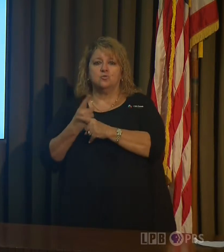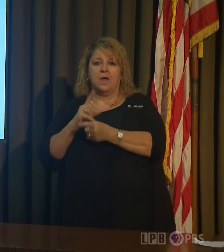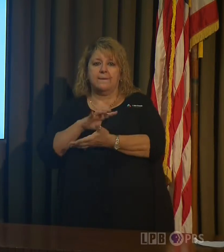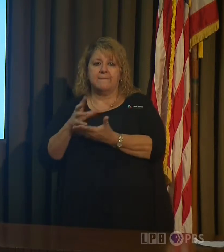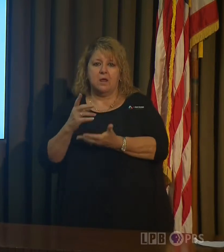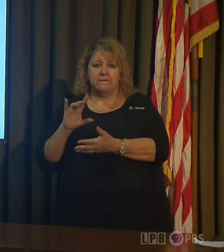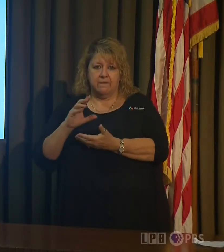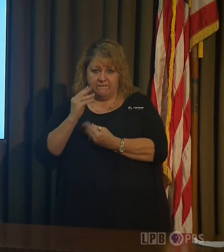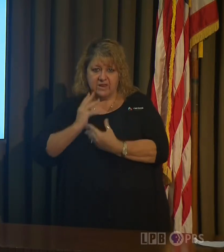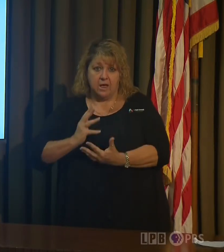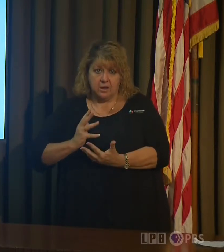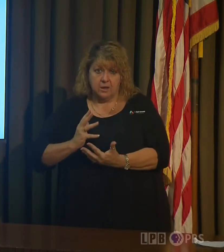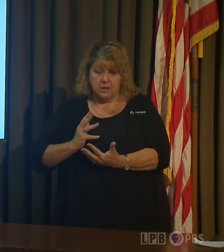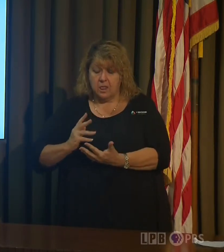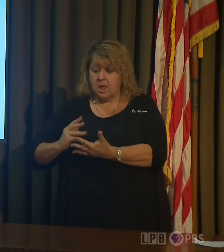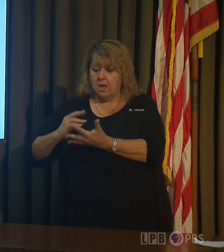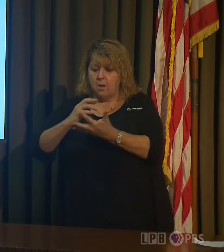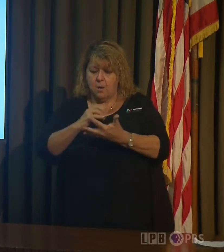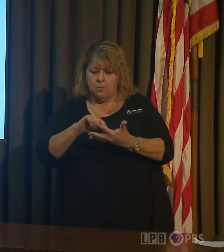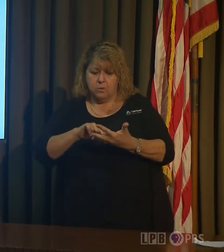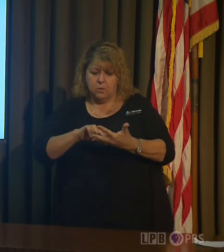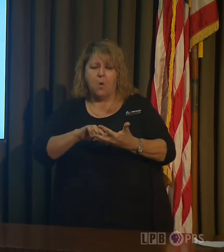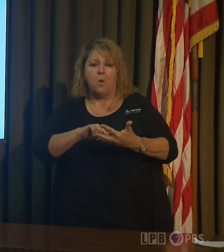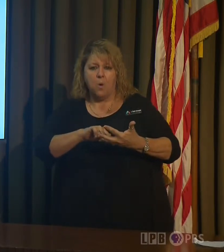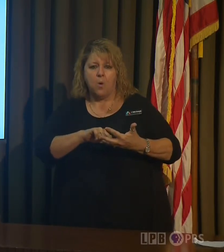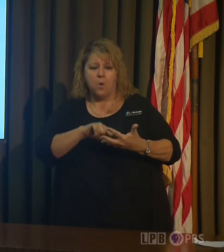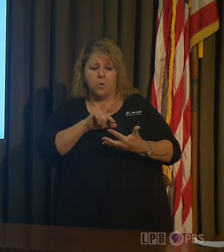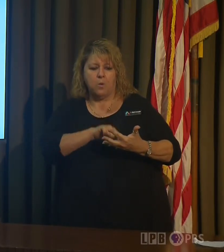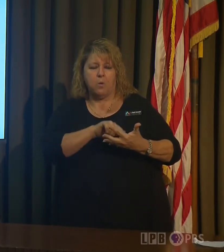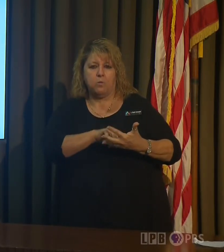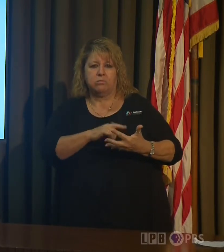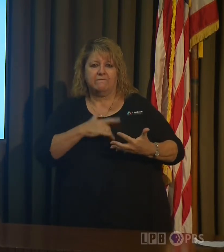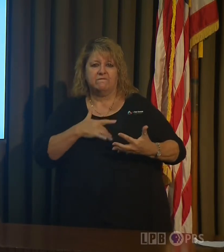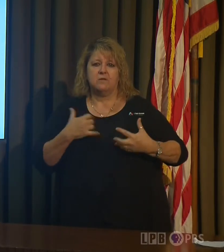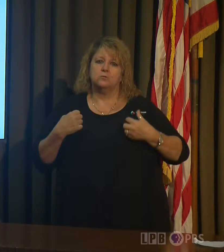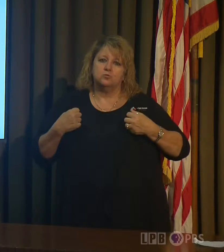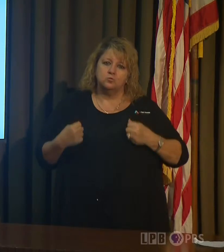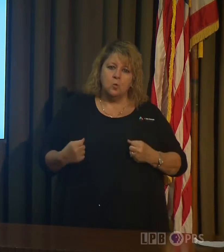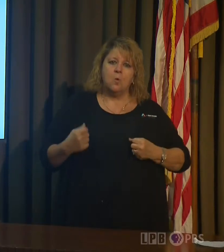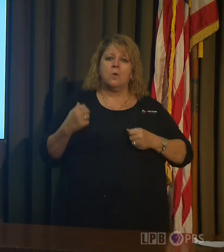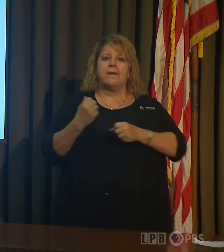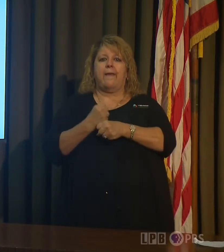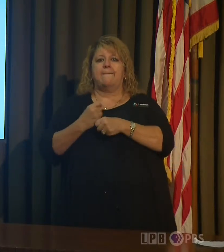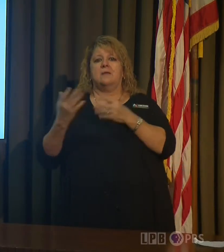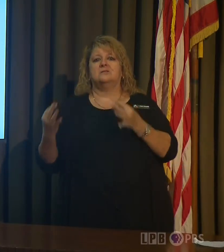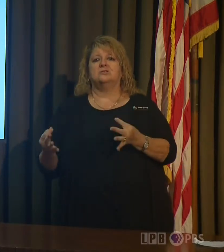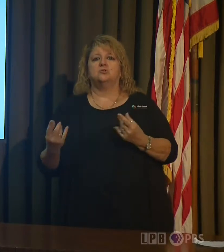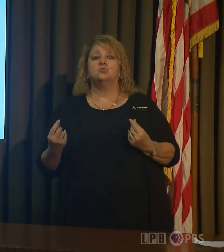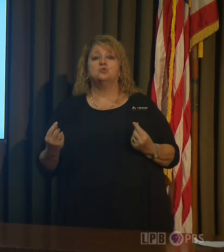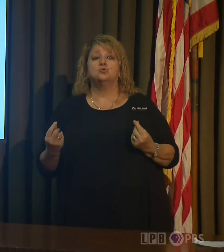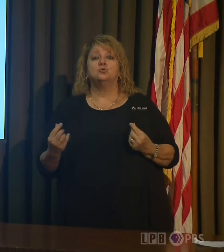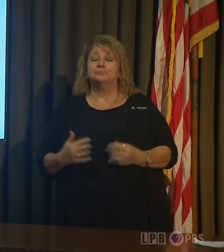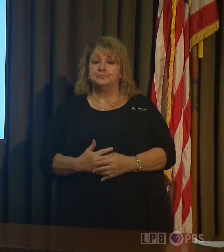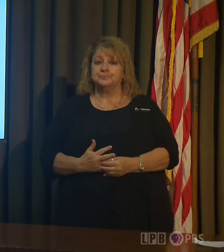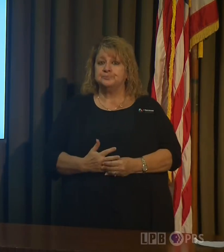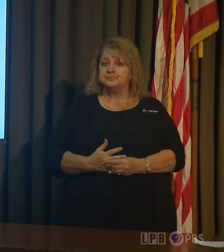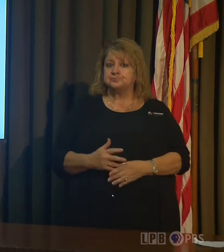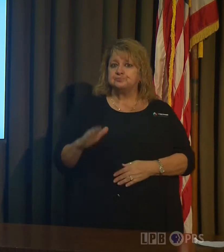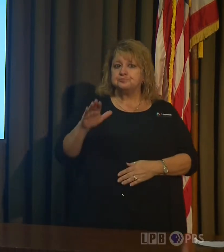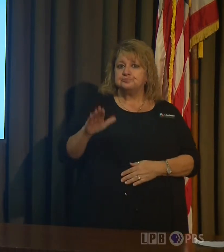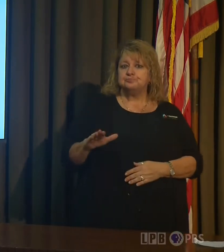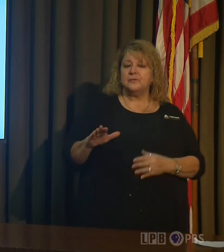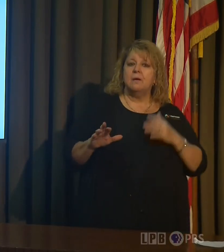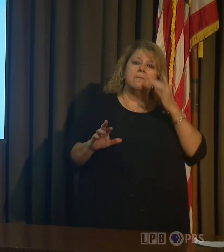gives confidence to the conclusions that we can draw from this data. Probably most notably is the bottom